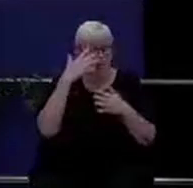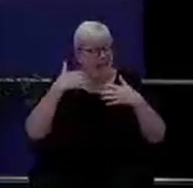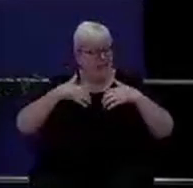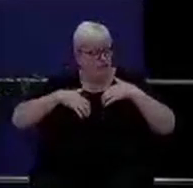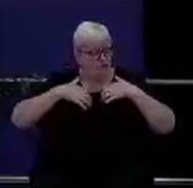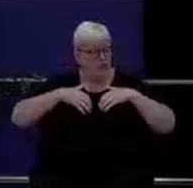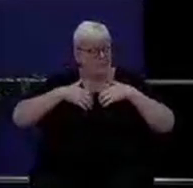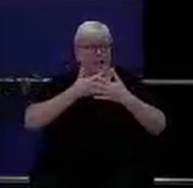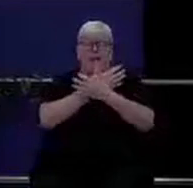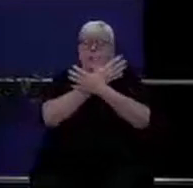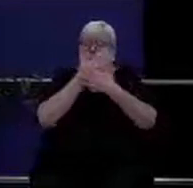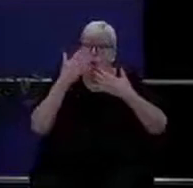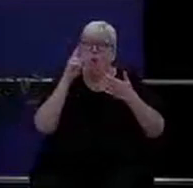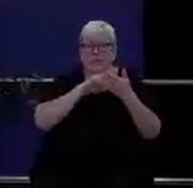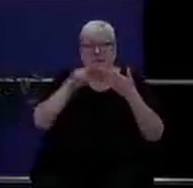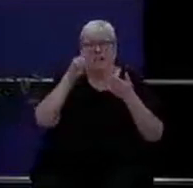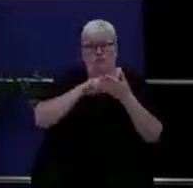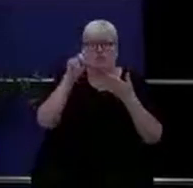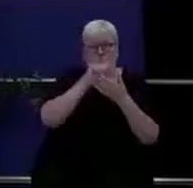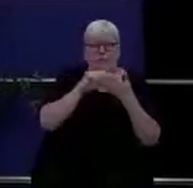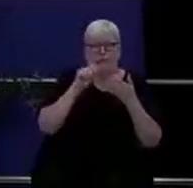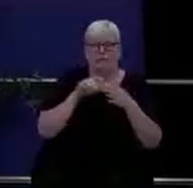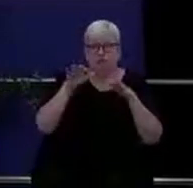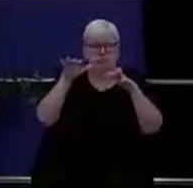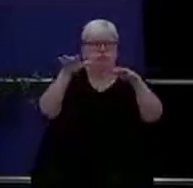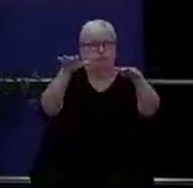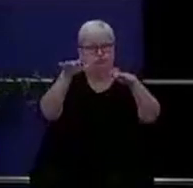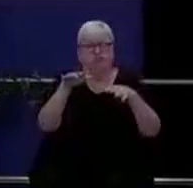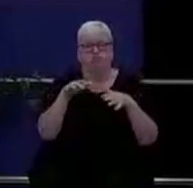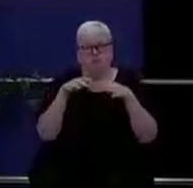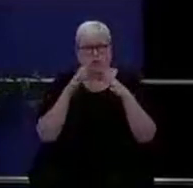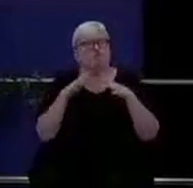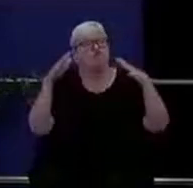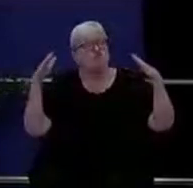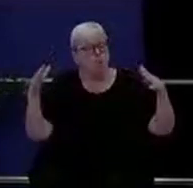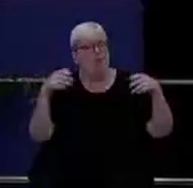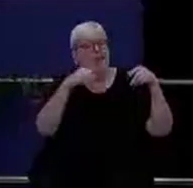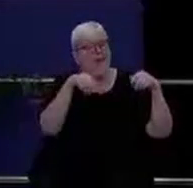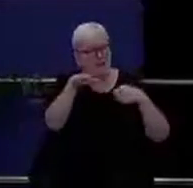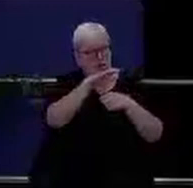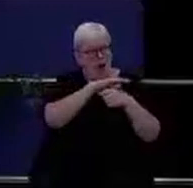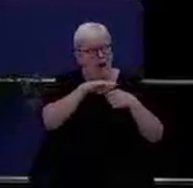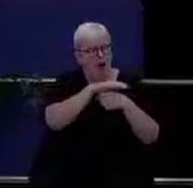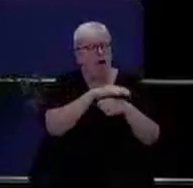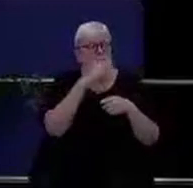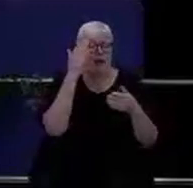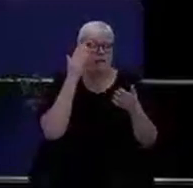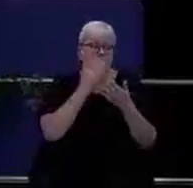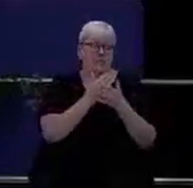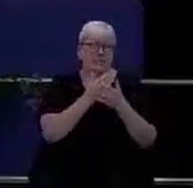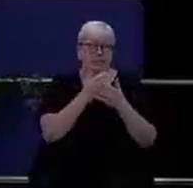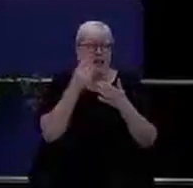You know, there's a lot of nature writing out there right now. It is one of the growth genres. And I'm curious as